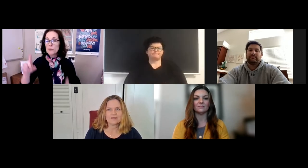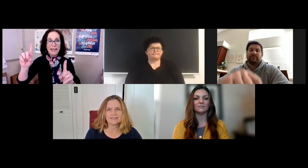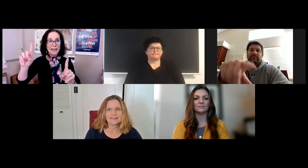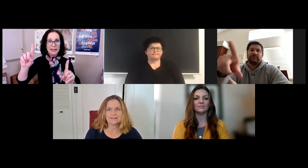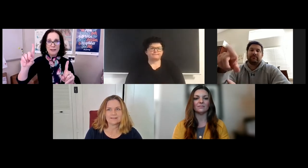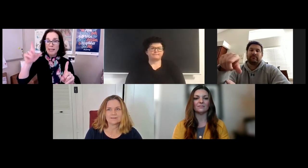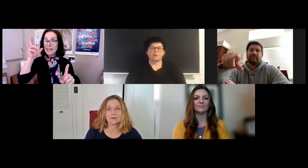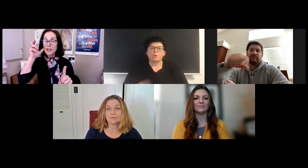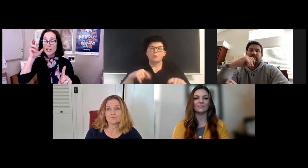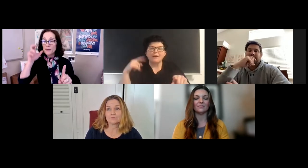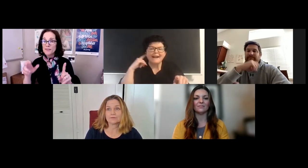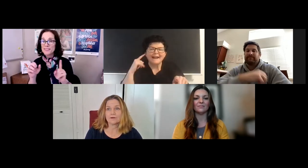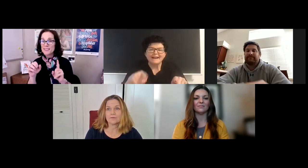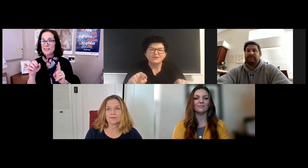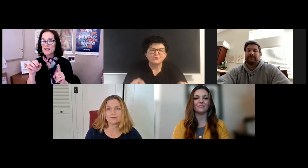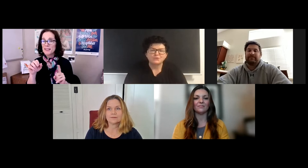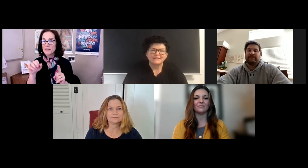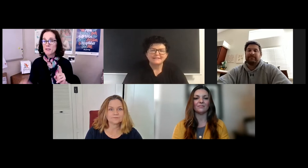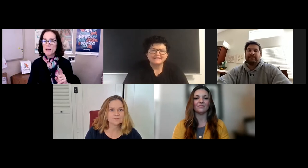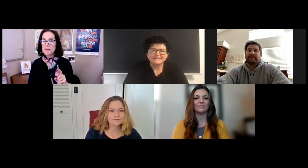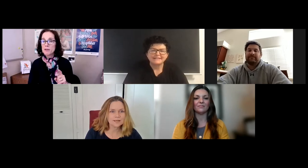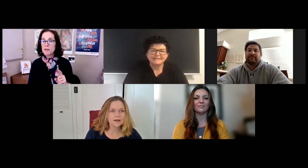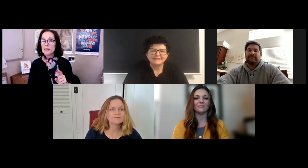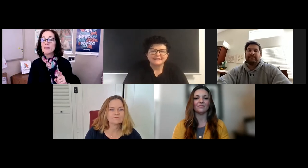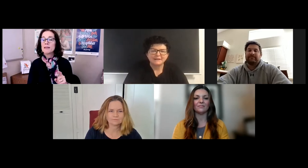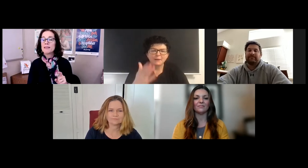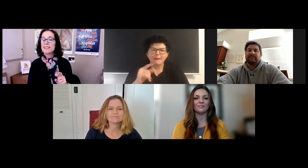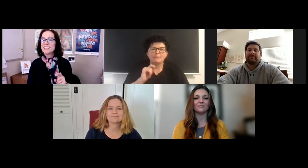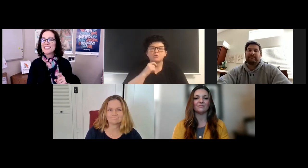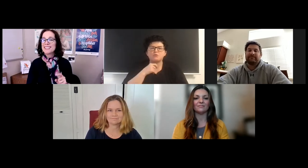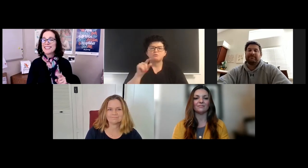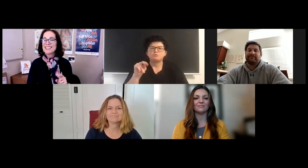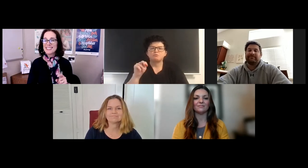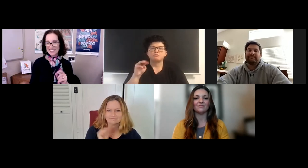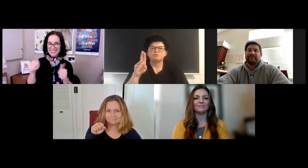Oh, we can't hear you. You might be muted.